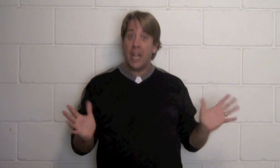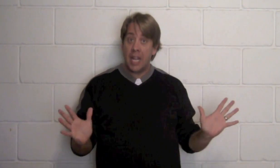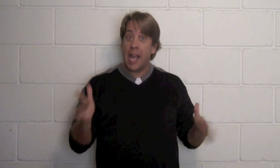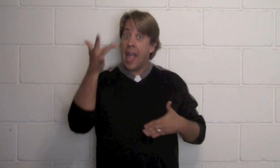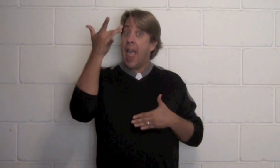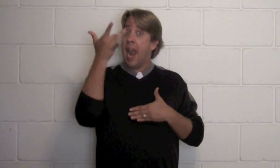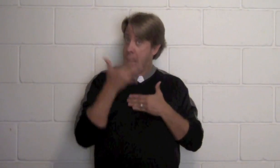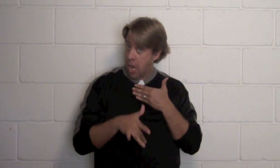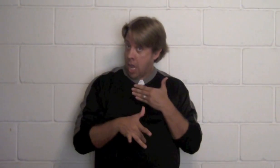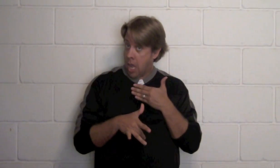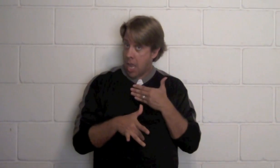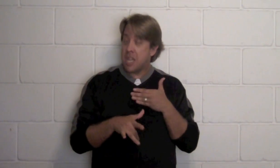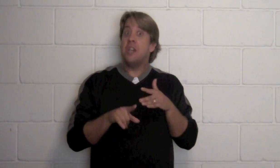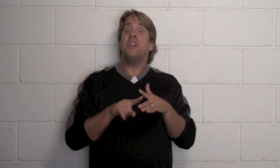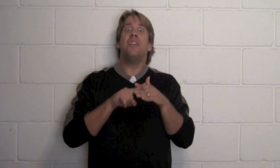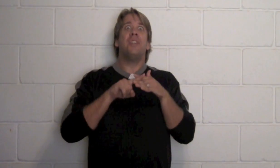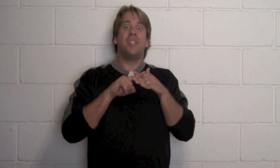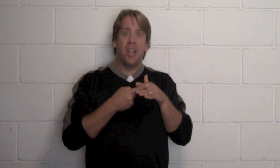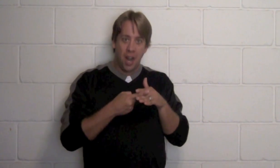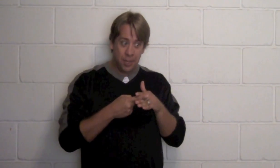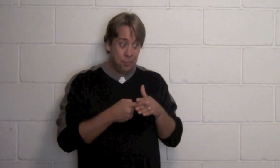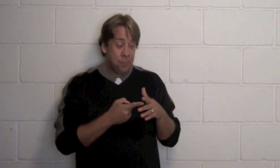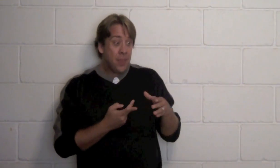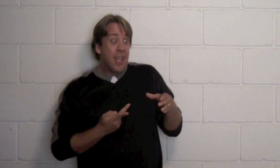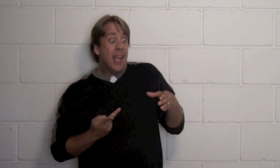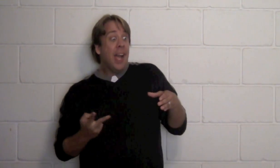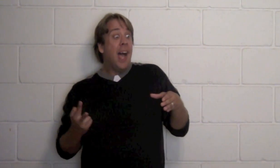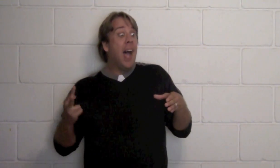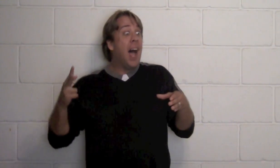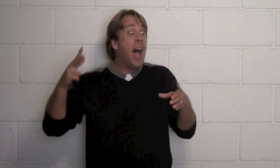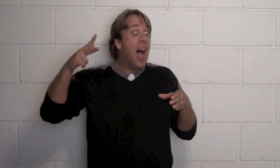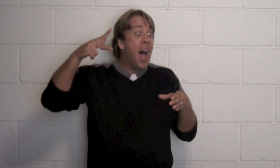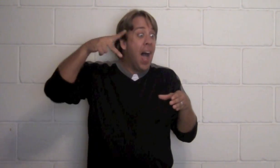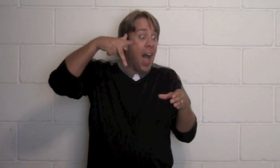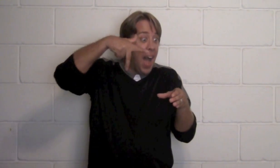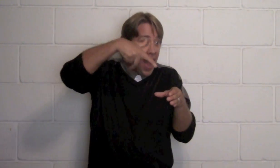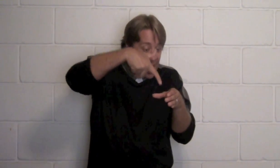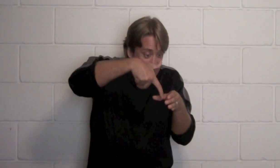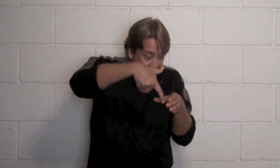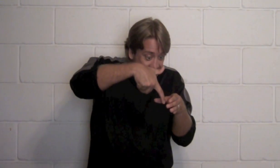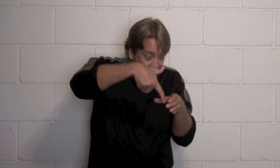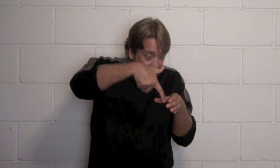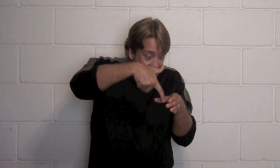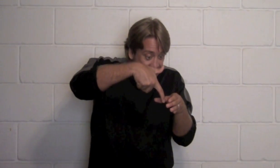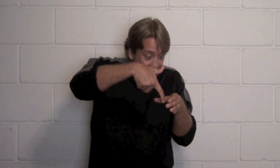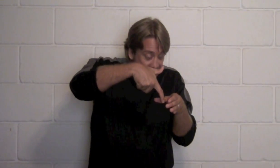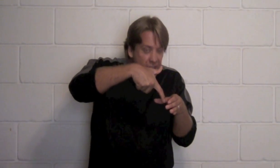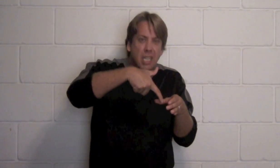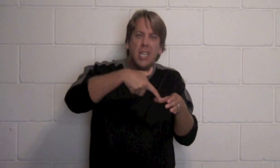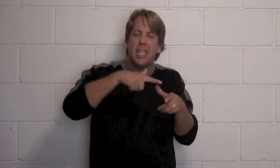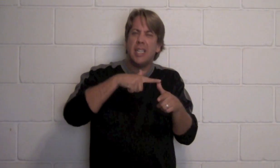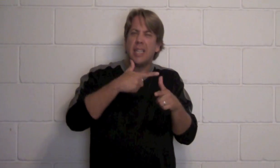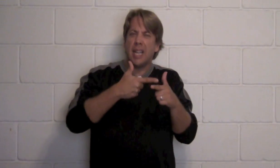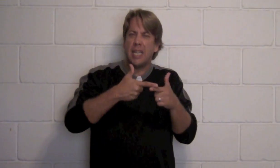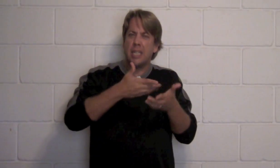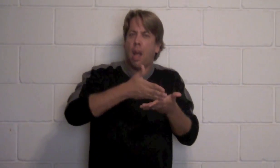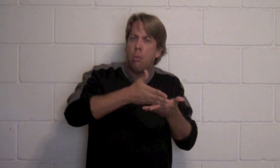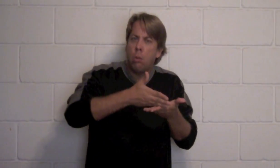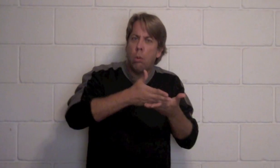and once naked, she lifted a foot to get into the bathtub. Then